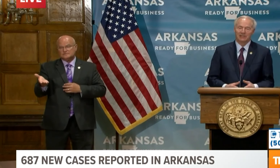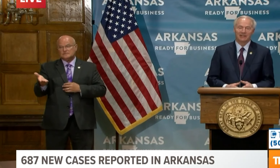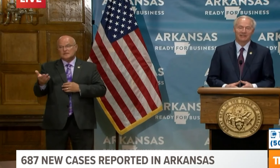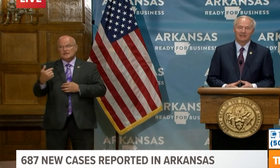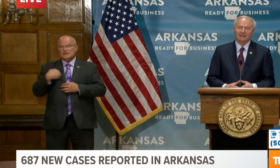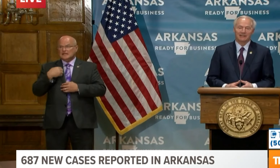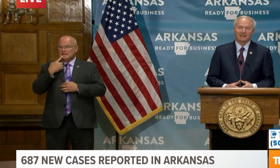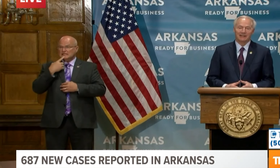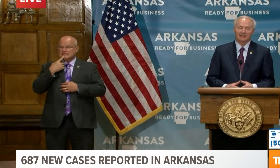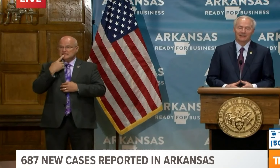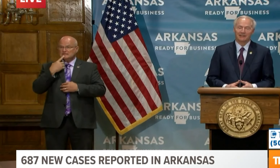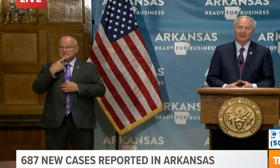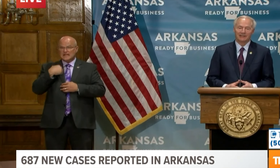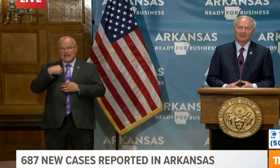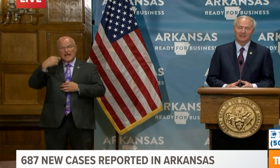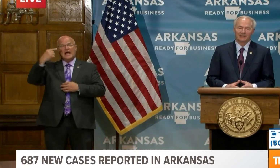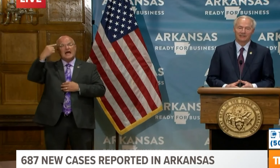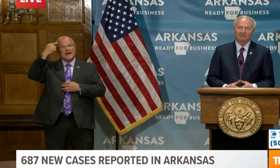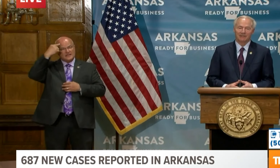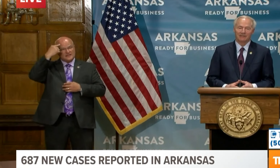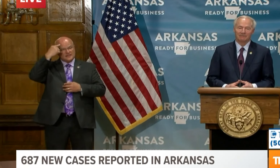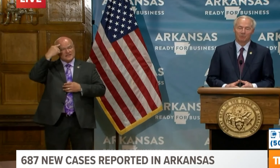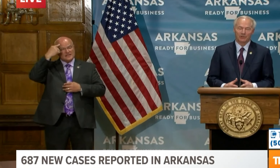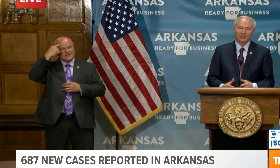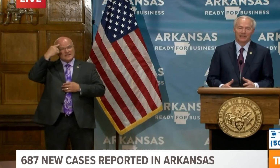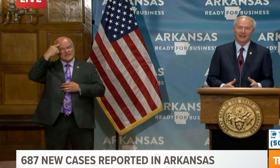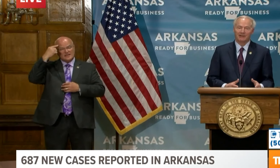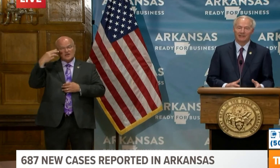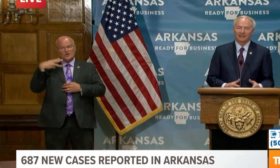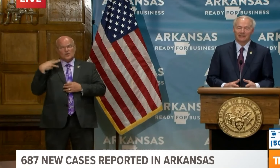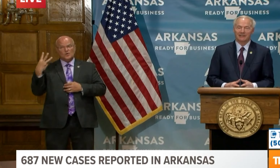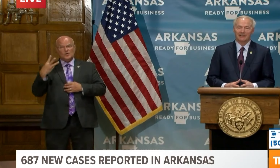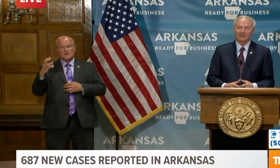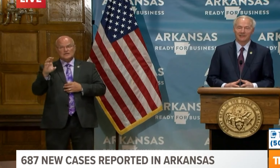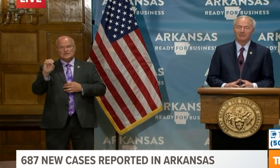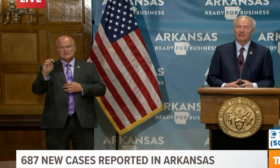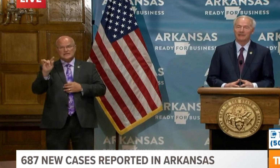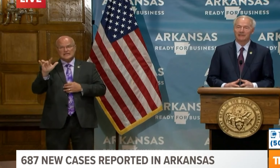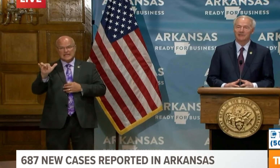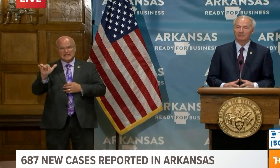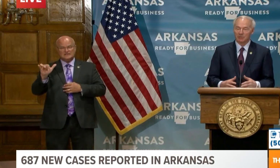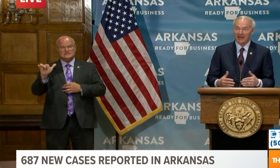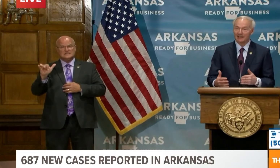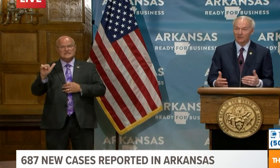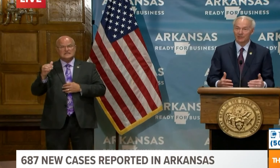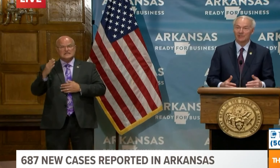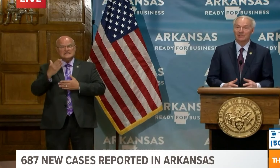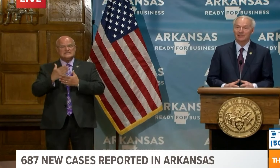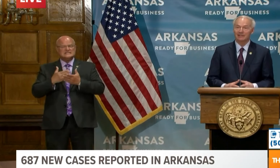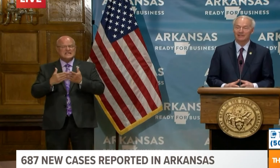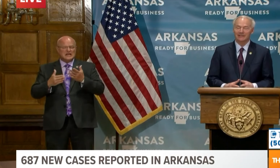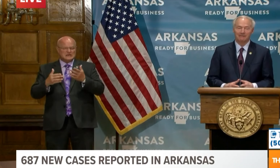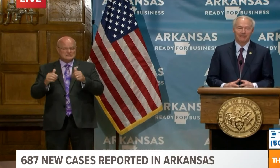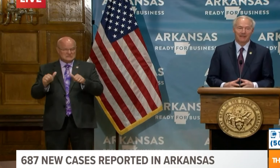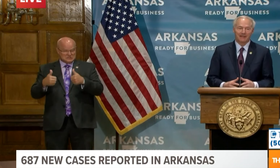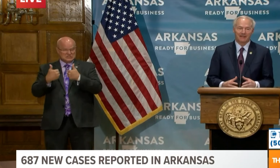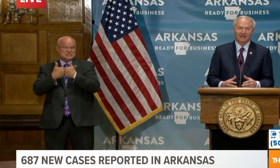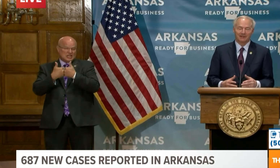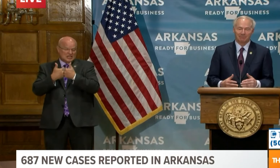As I've said, I think that in Washington County, there's been some challenges